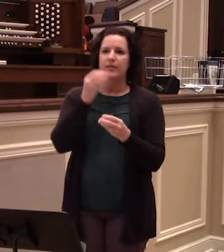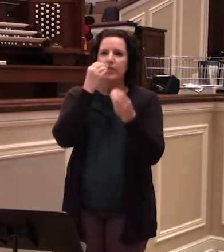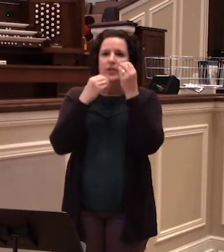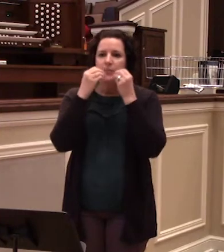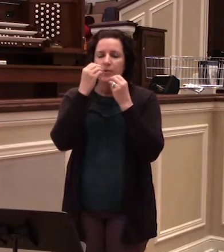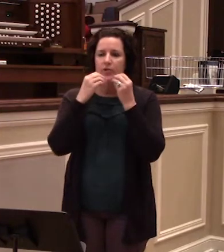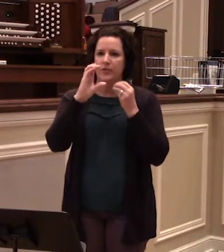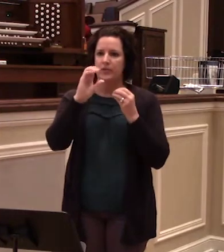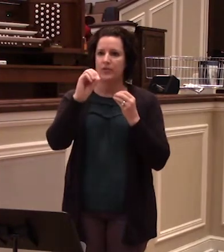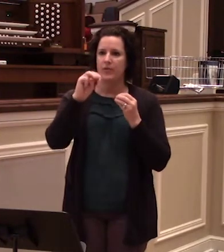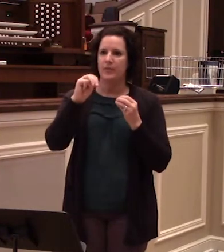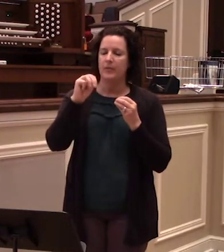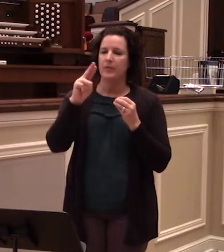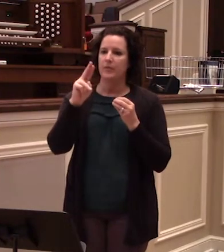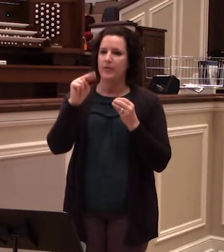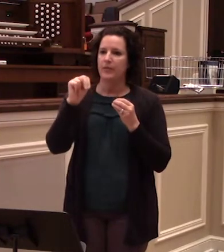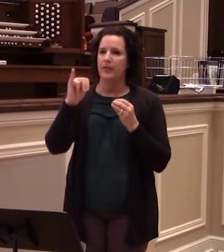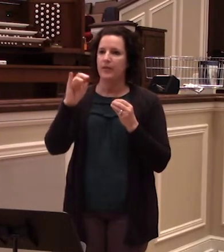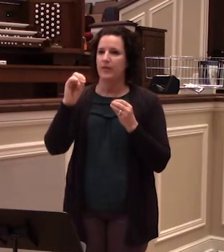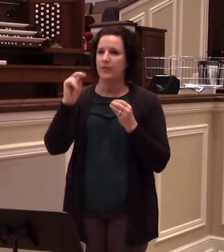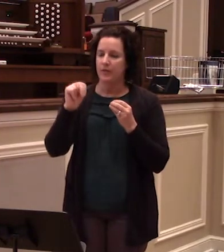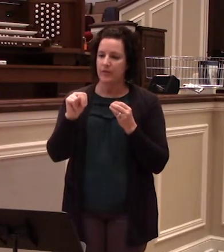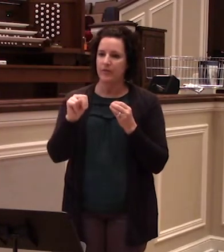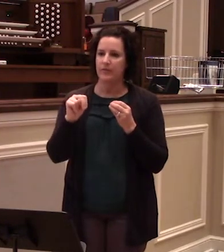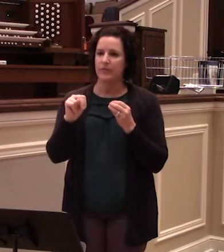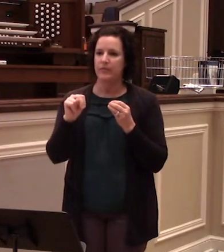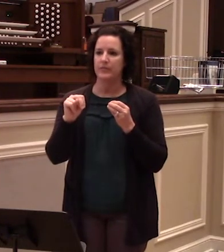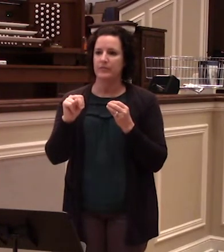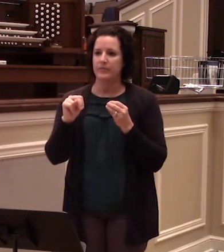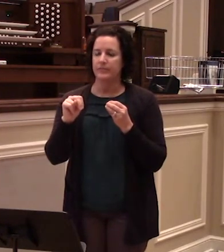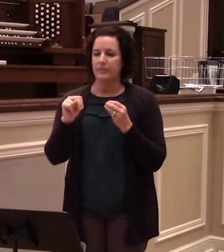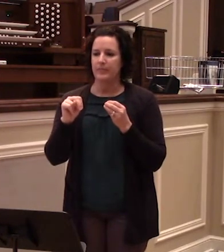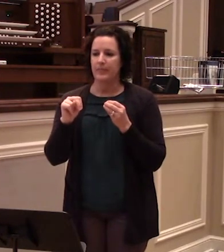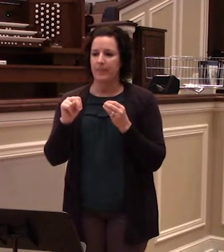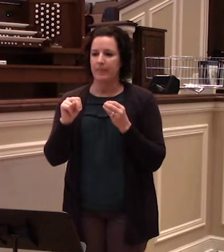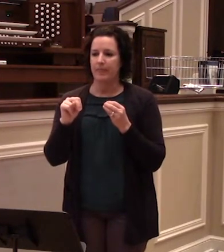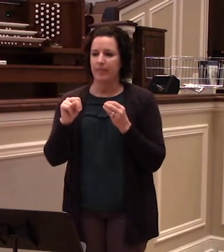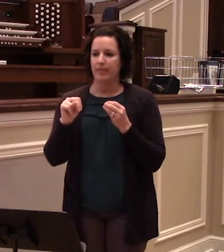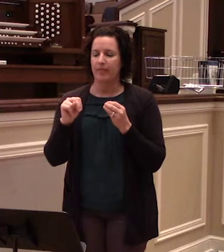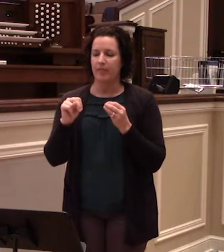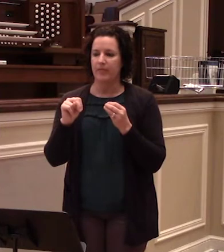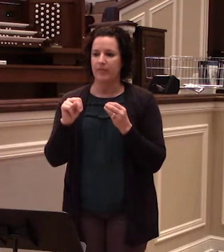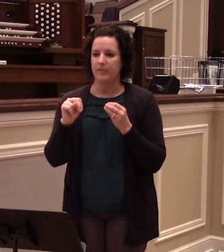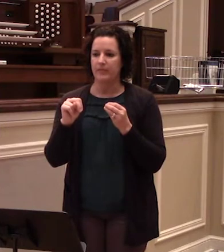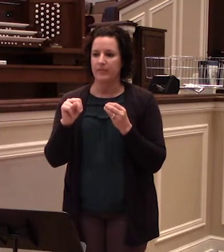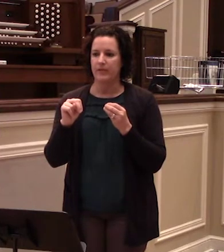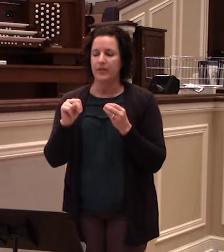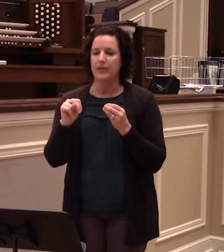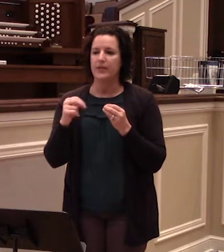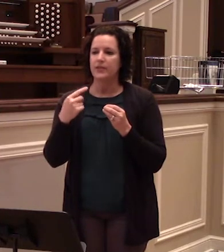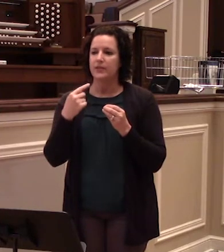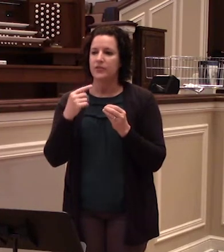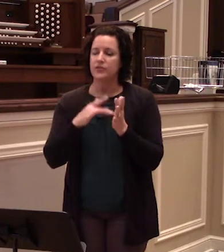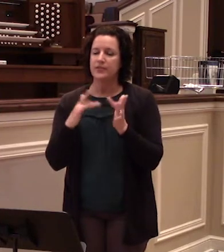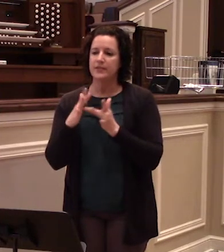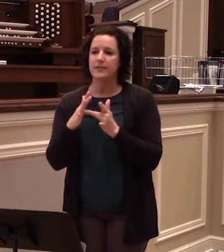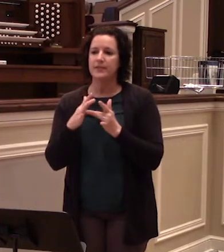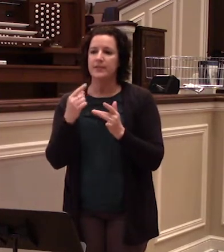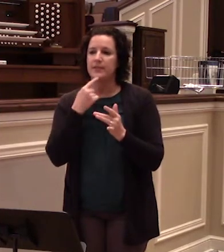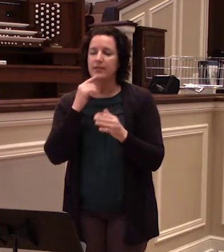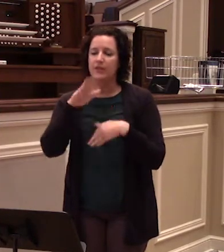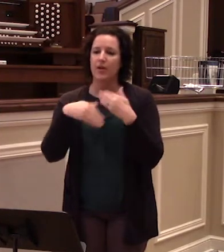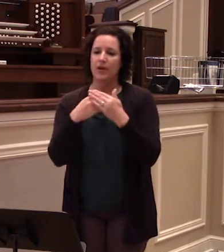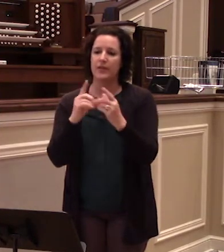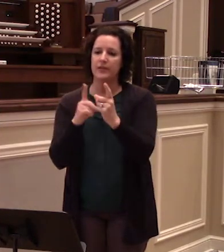Messiah. After the resurrection of Jesus from the dead, in Luke 24, he will say to his disciples, all of the